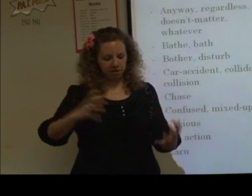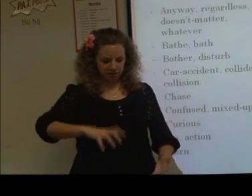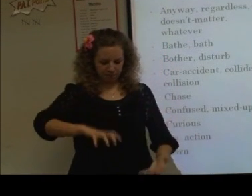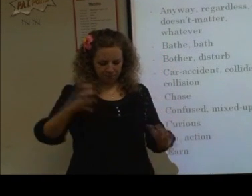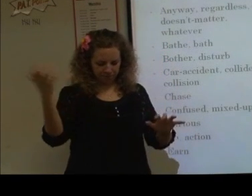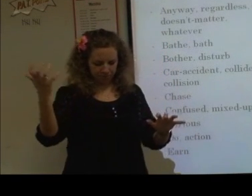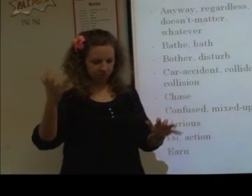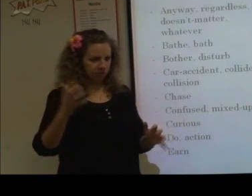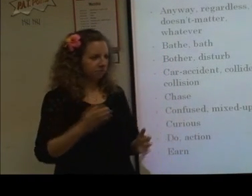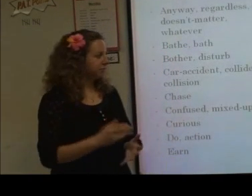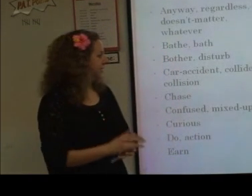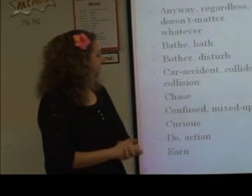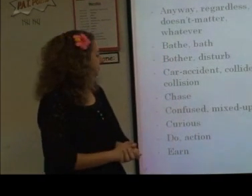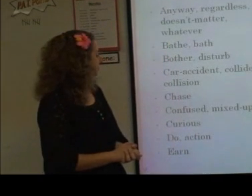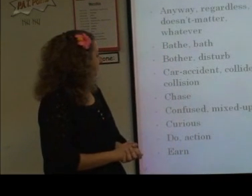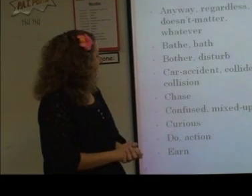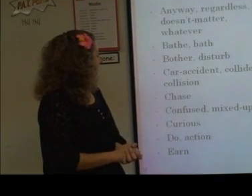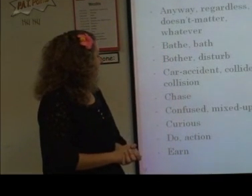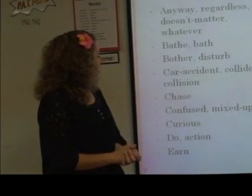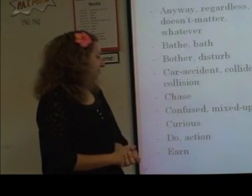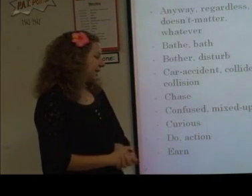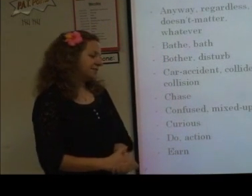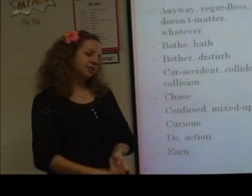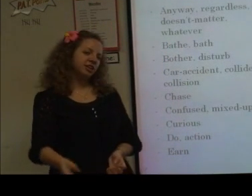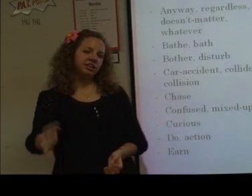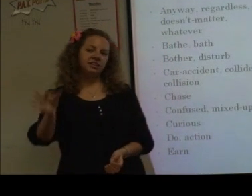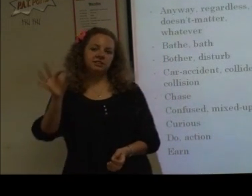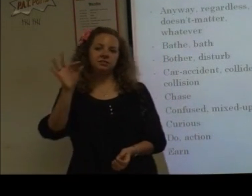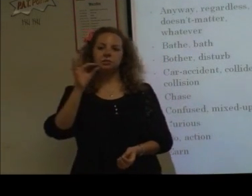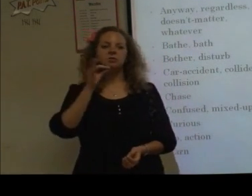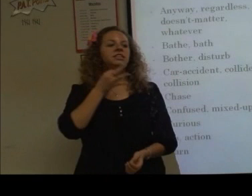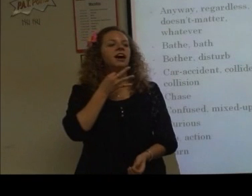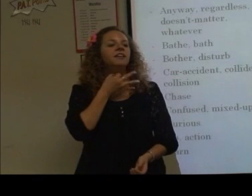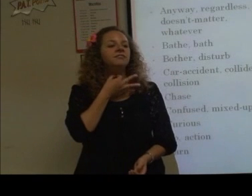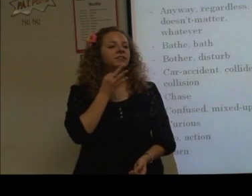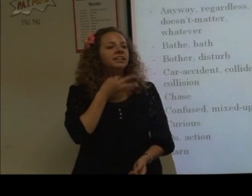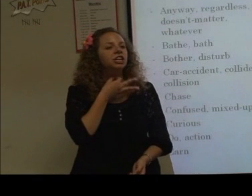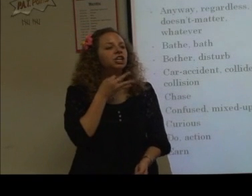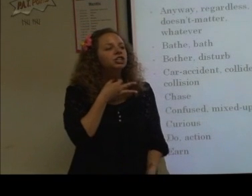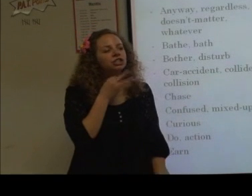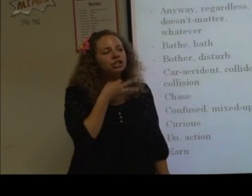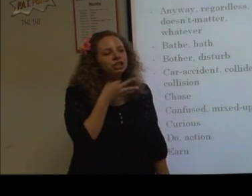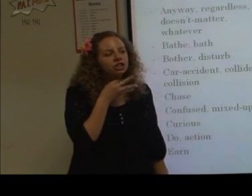Messed up. Okay. Then we have curious. So with an F right here. Curious.